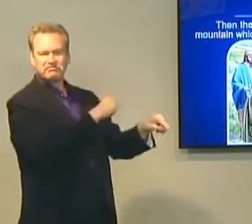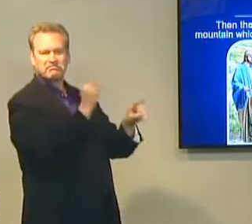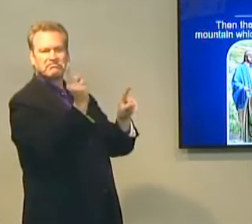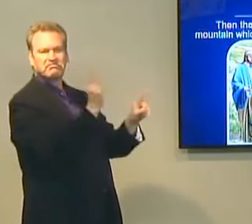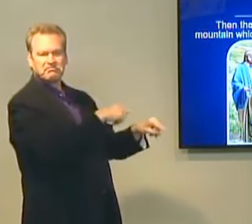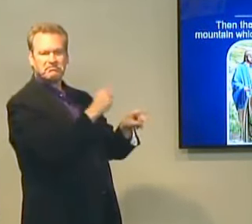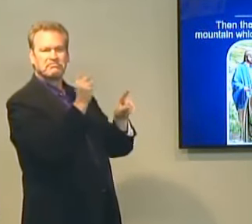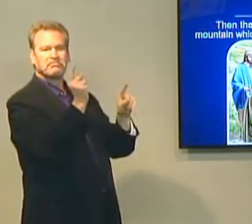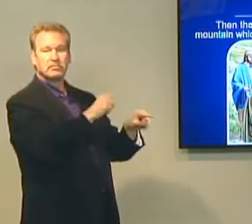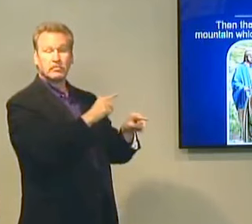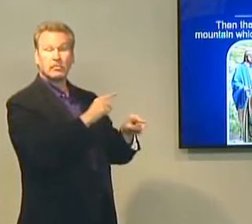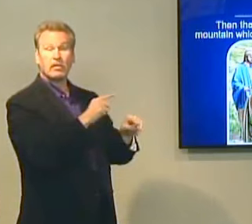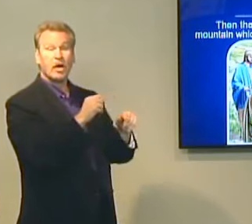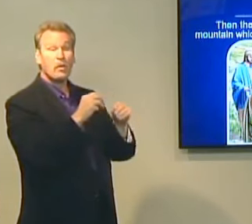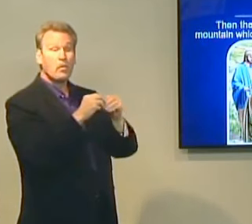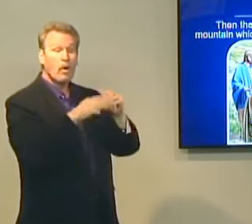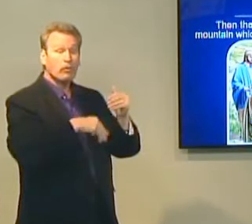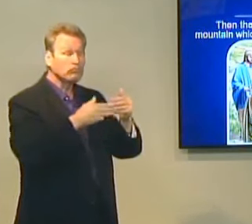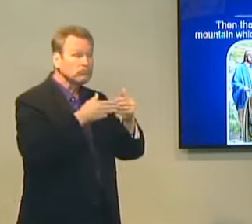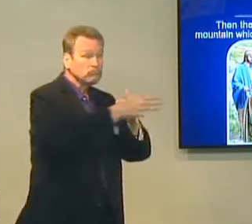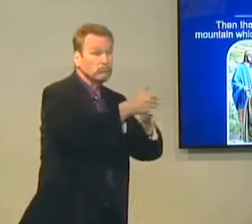They would go there. For Passover. To celebrate that.